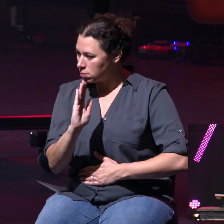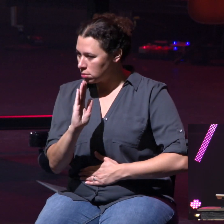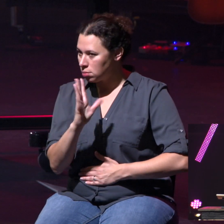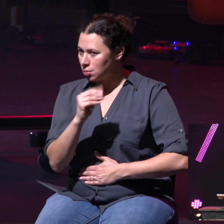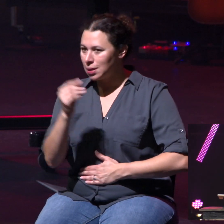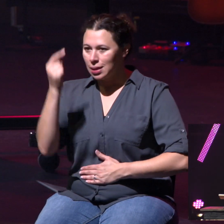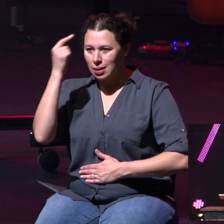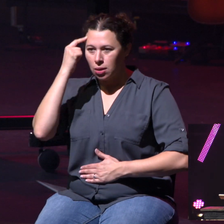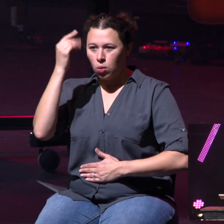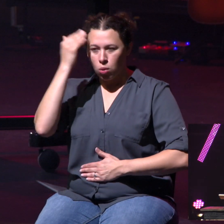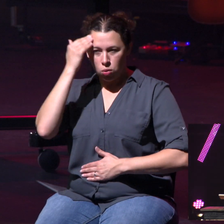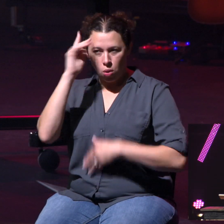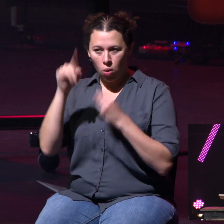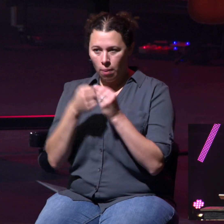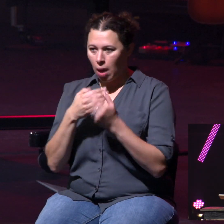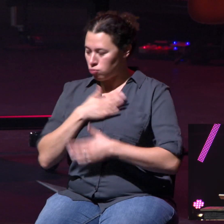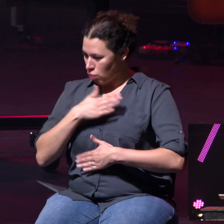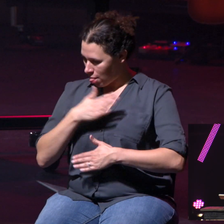it's a